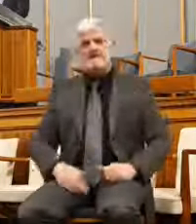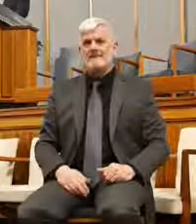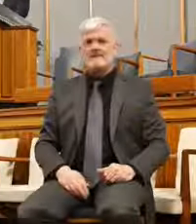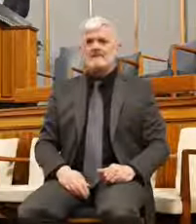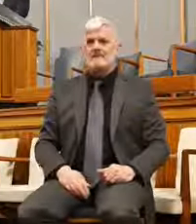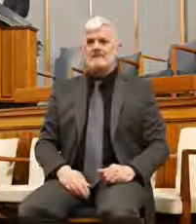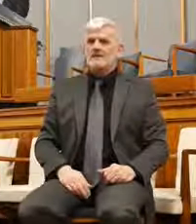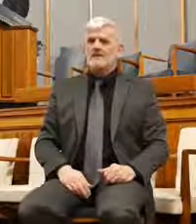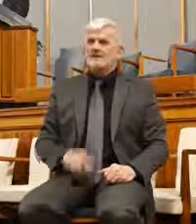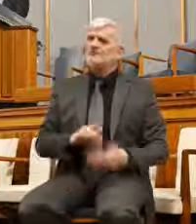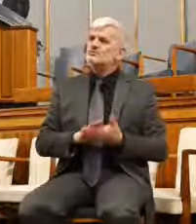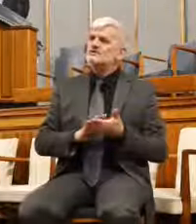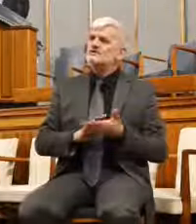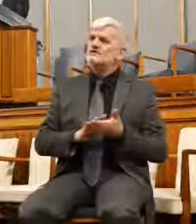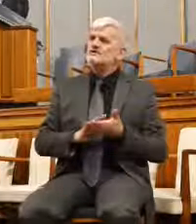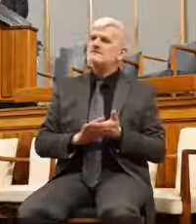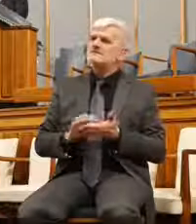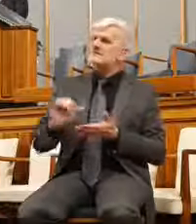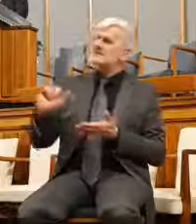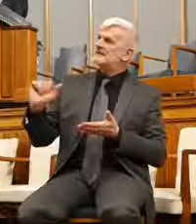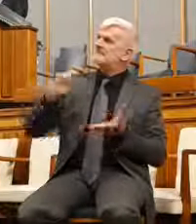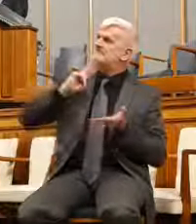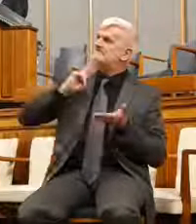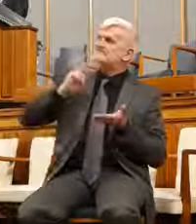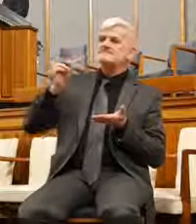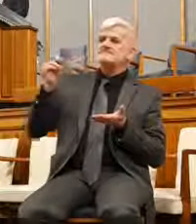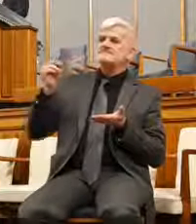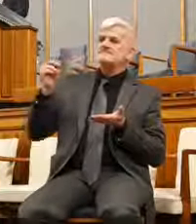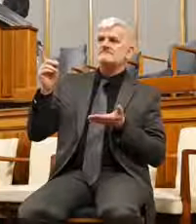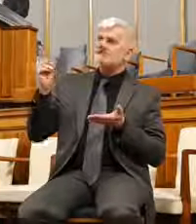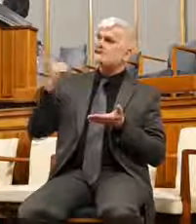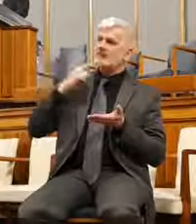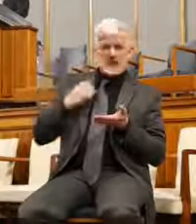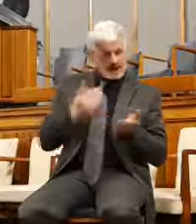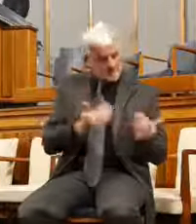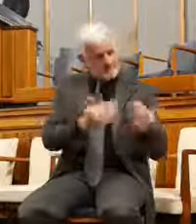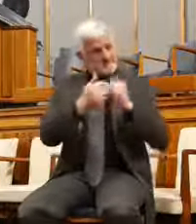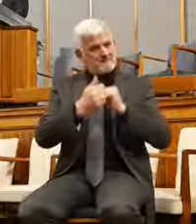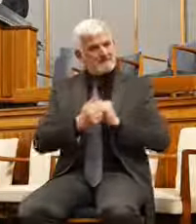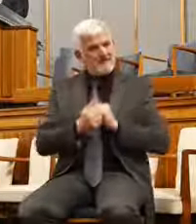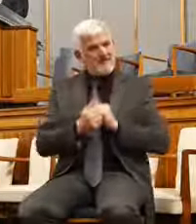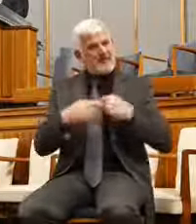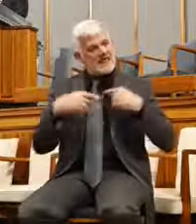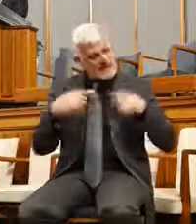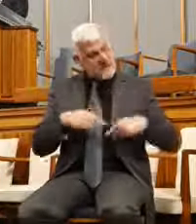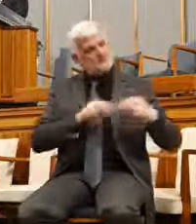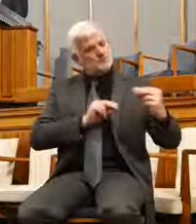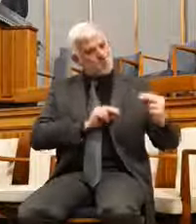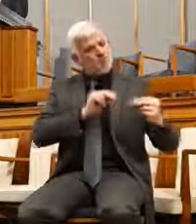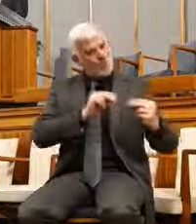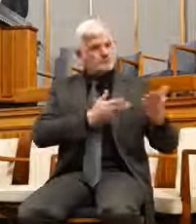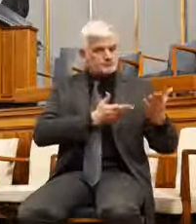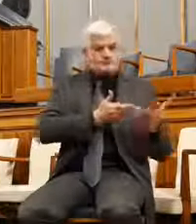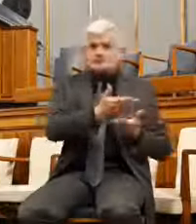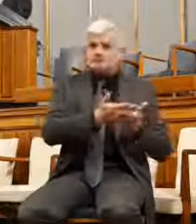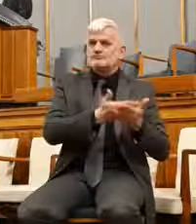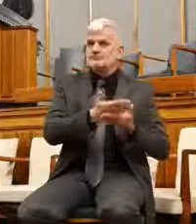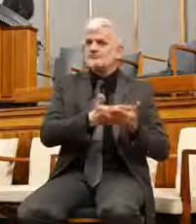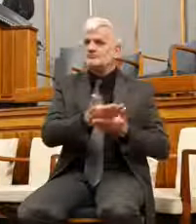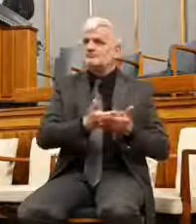now. That's the tone. That's the flavour. Come now. And let us reason together.